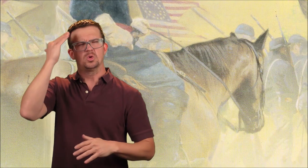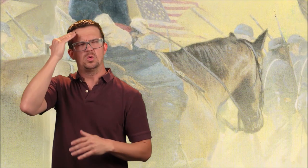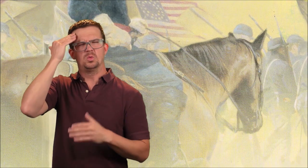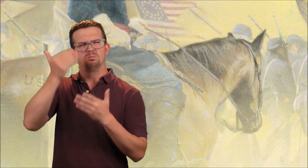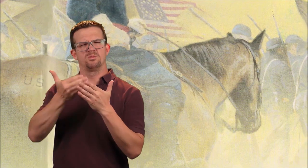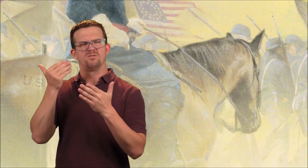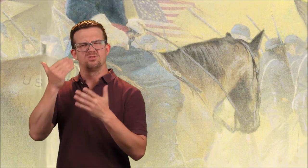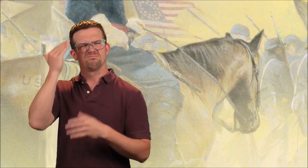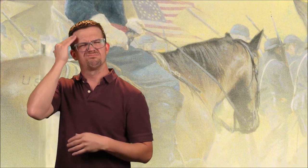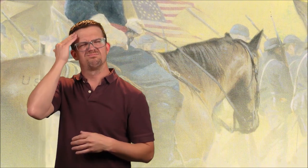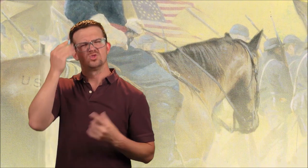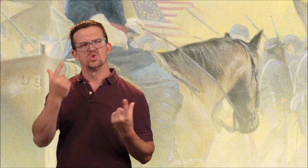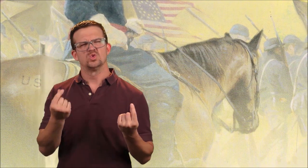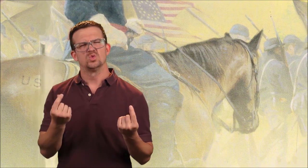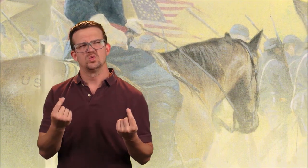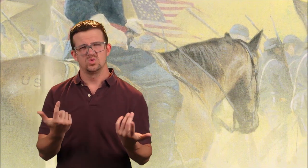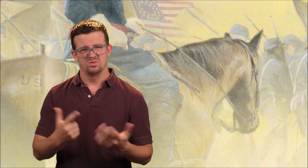almost before they were called.